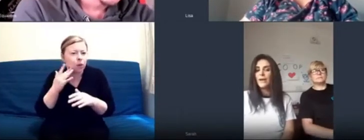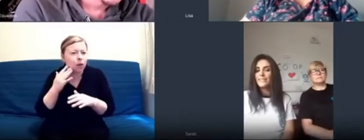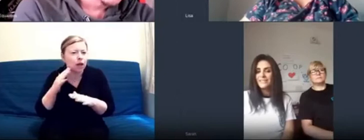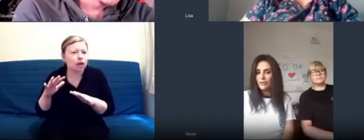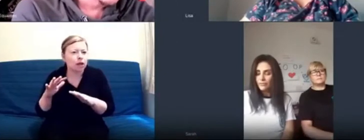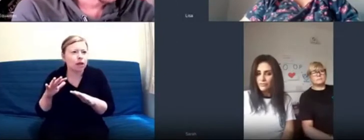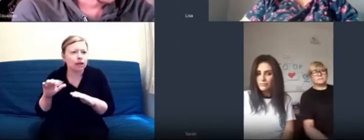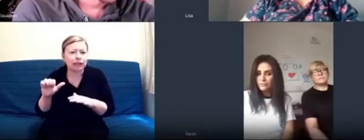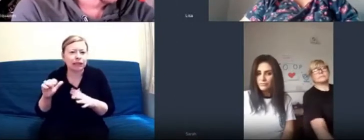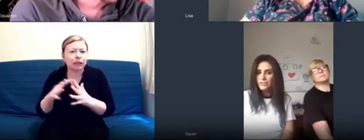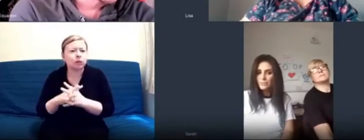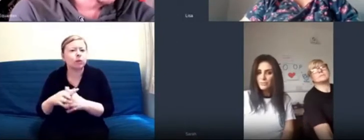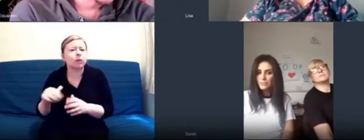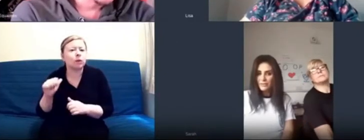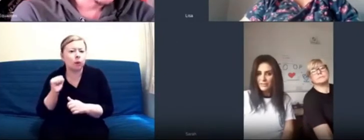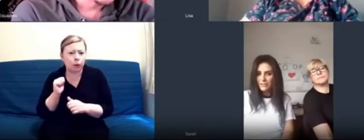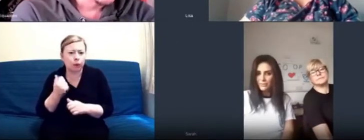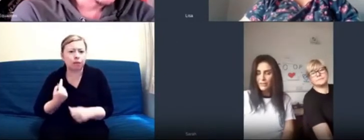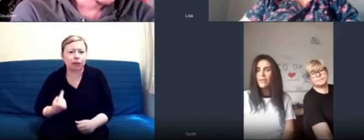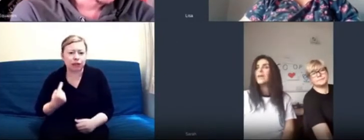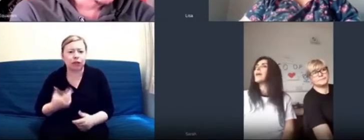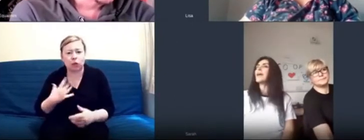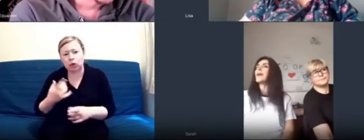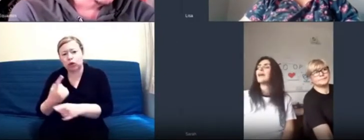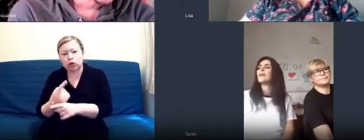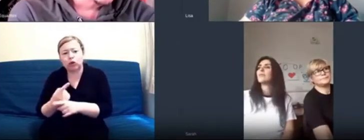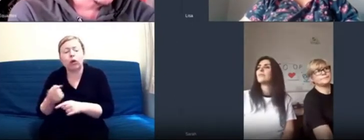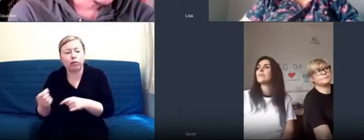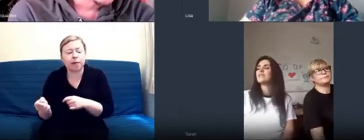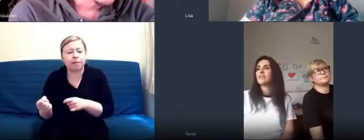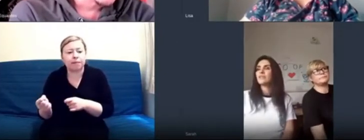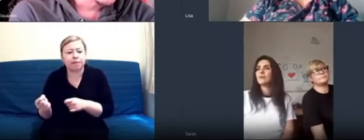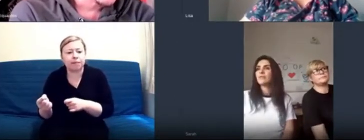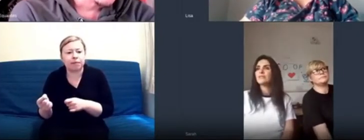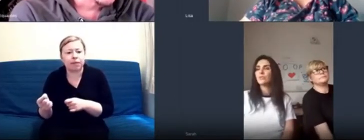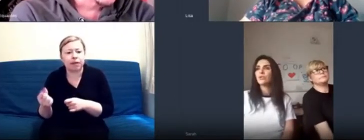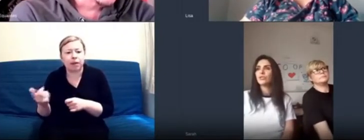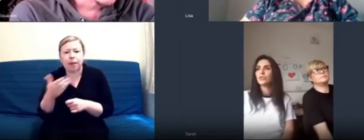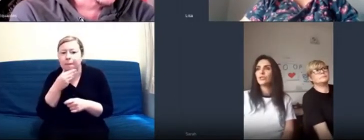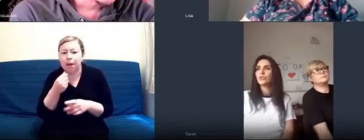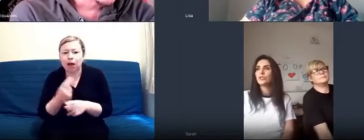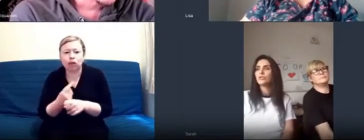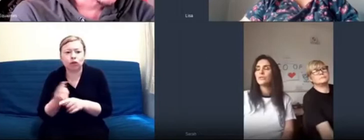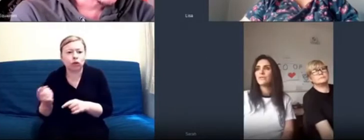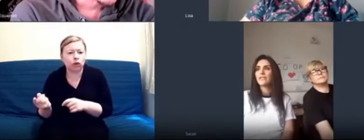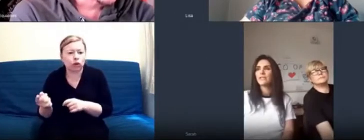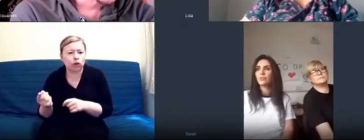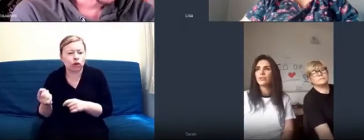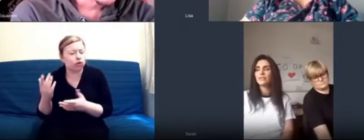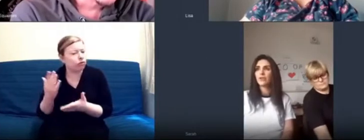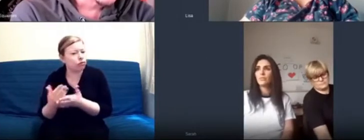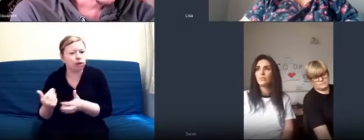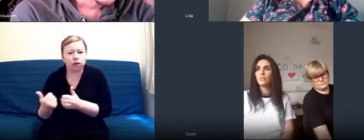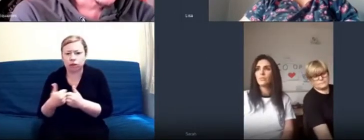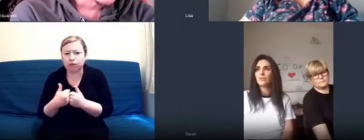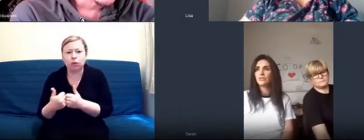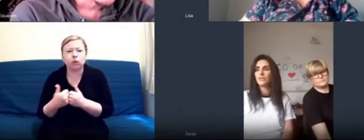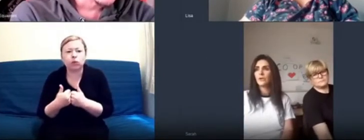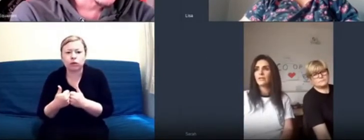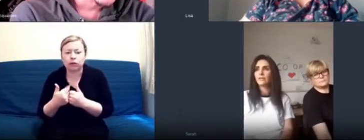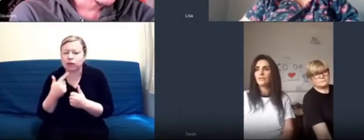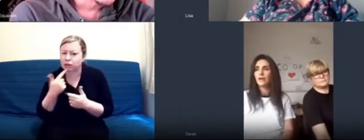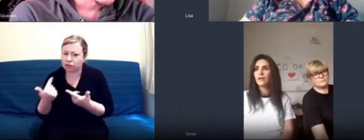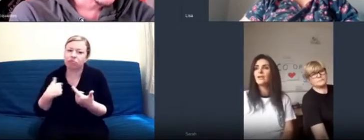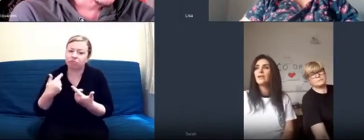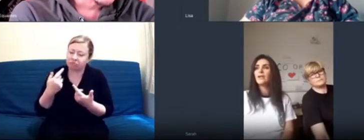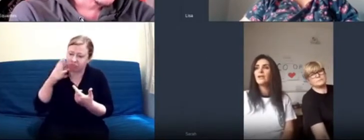ago myself to speak to them. The gentleman that I've spoken to, he's been very supportive and complimentary of the